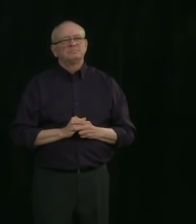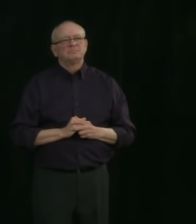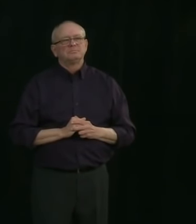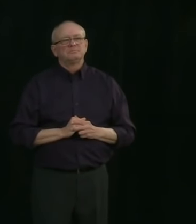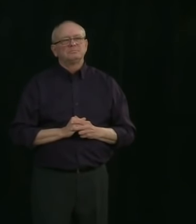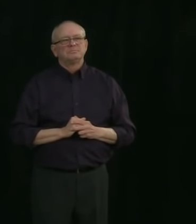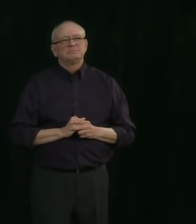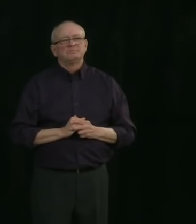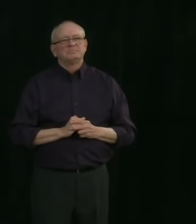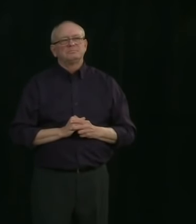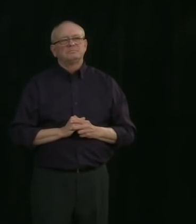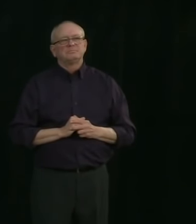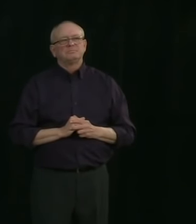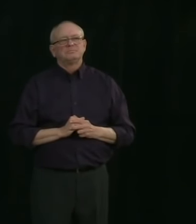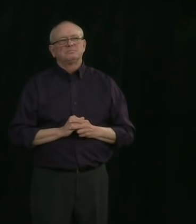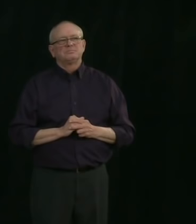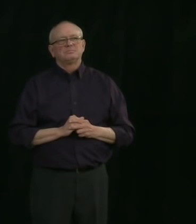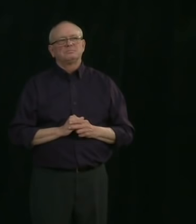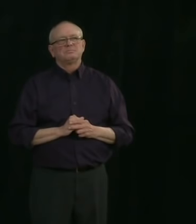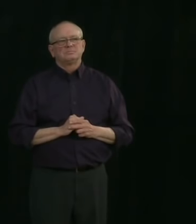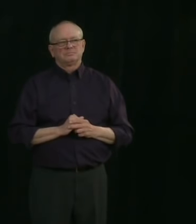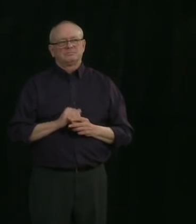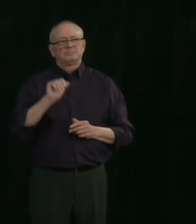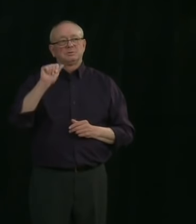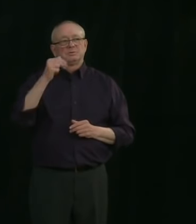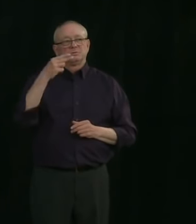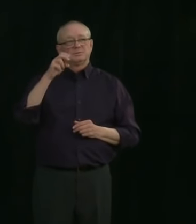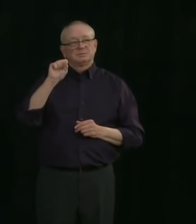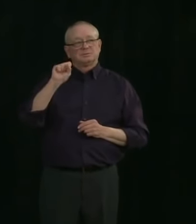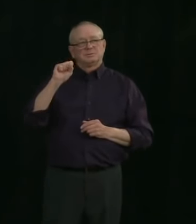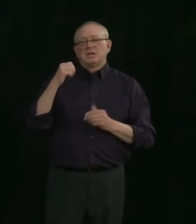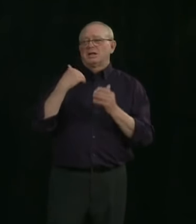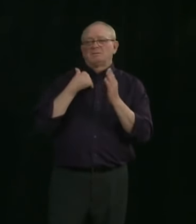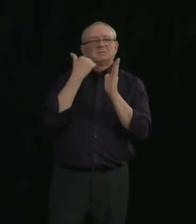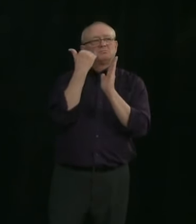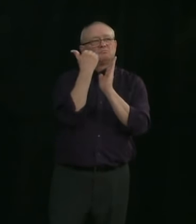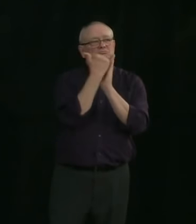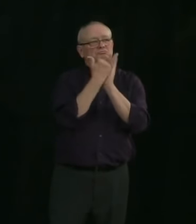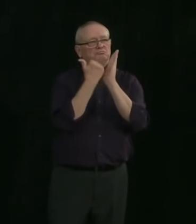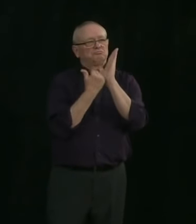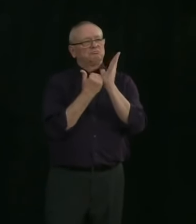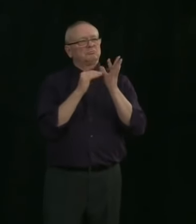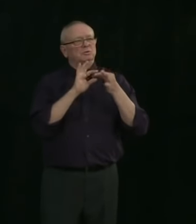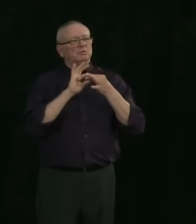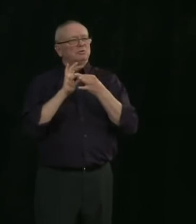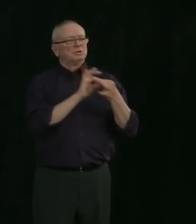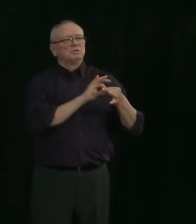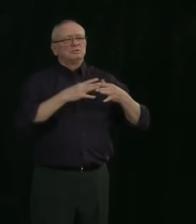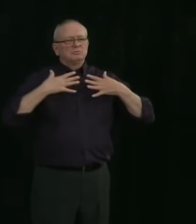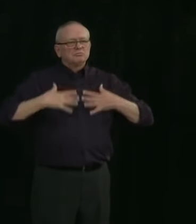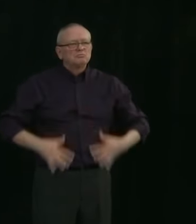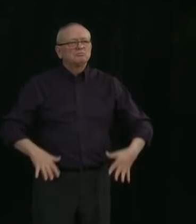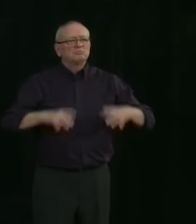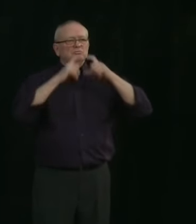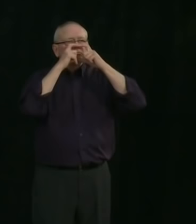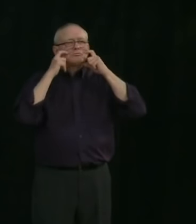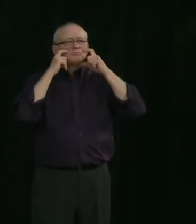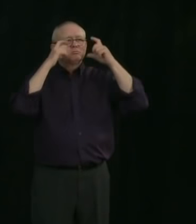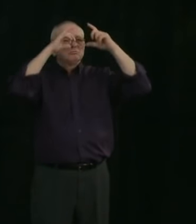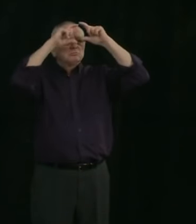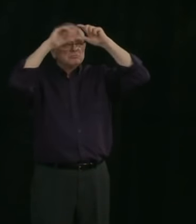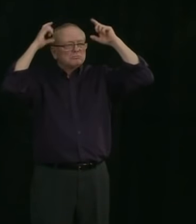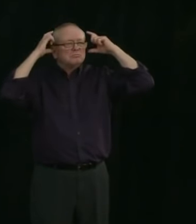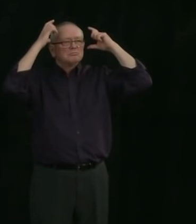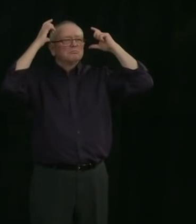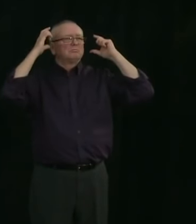through AHS's new guidelines for personal protective equipment, it says that PPE is not required at work for situations where social distancing